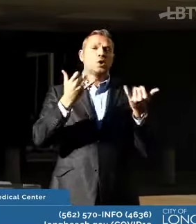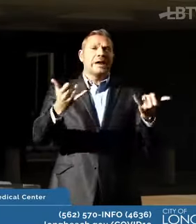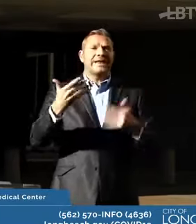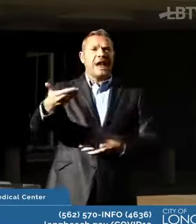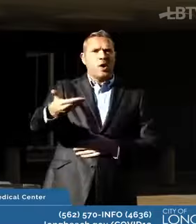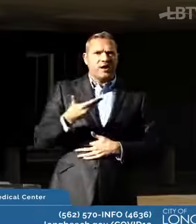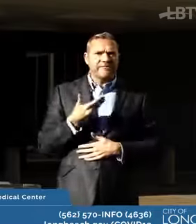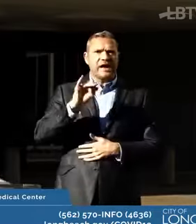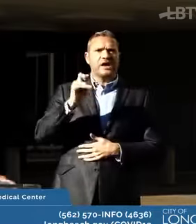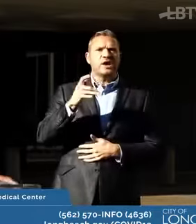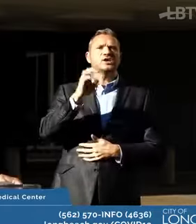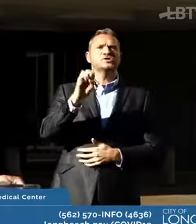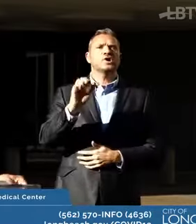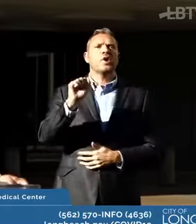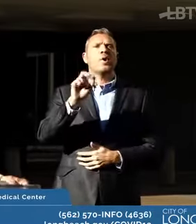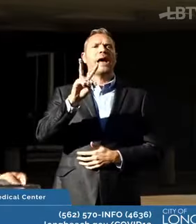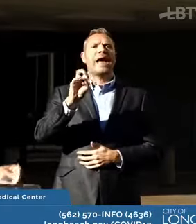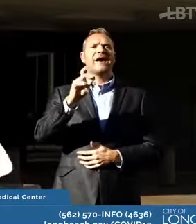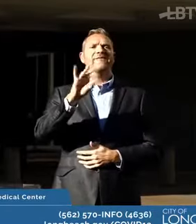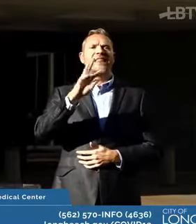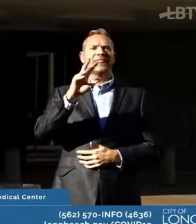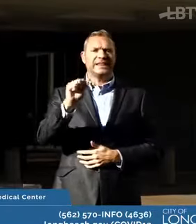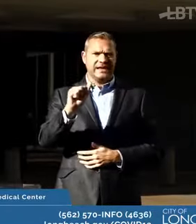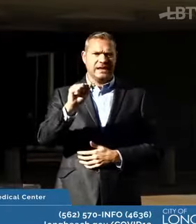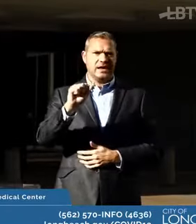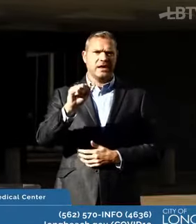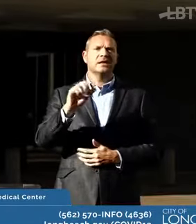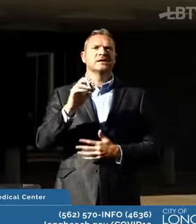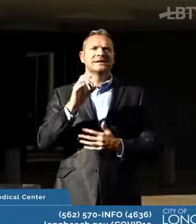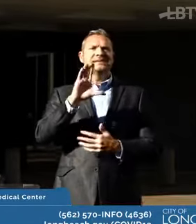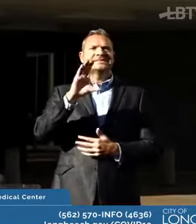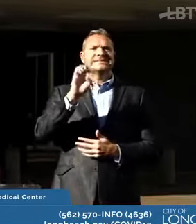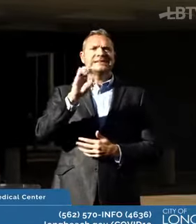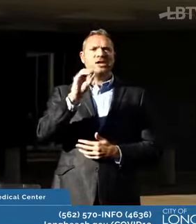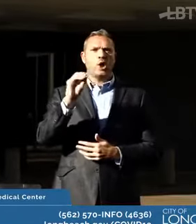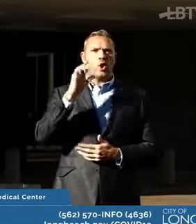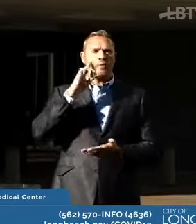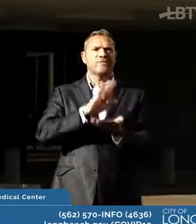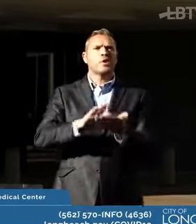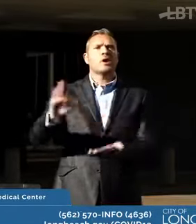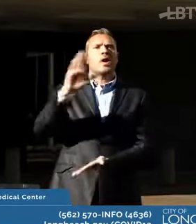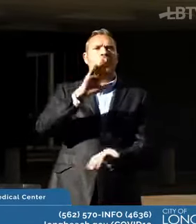Joe Avelina, the CEO of College Medical Center. Thank you.